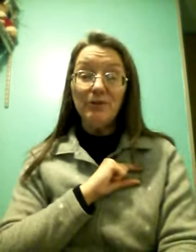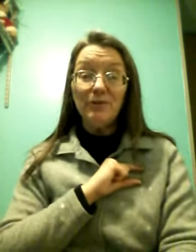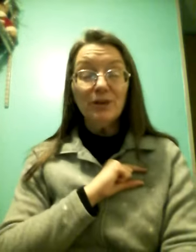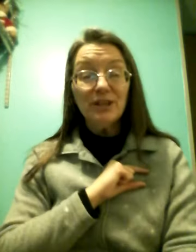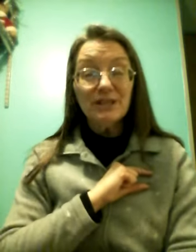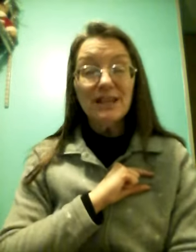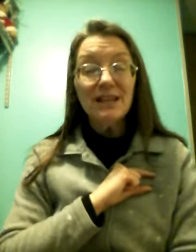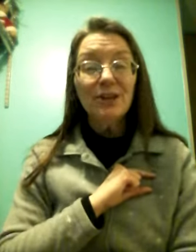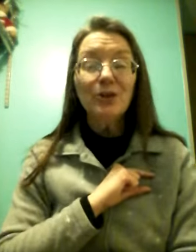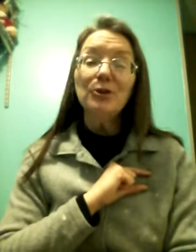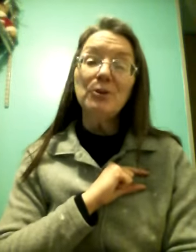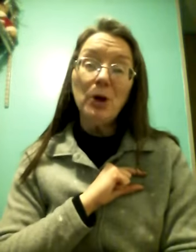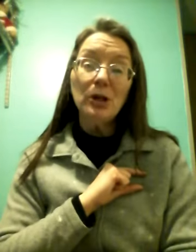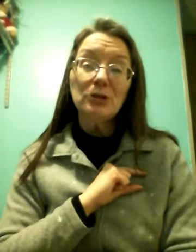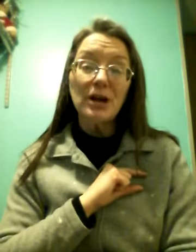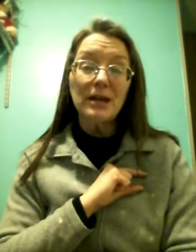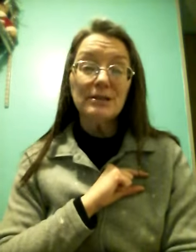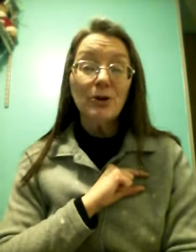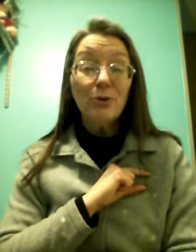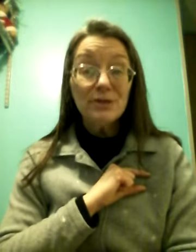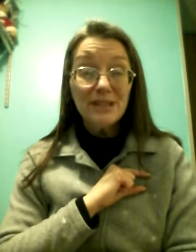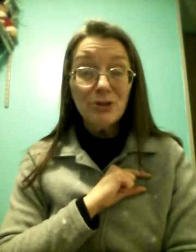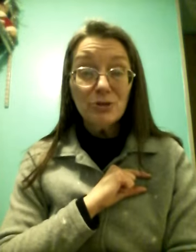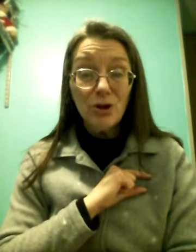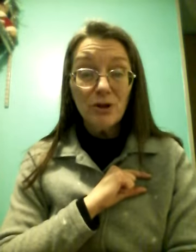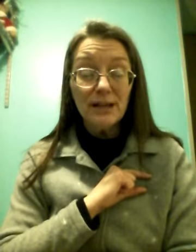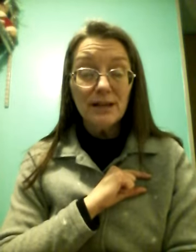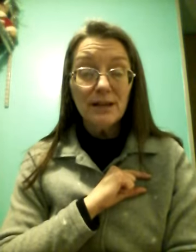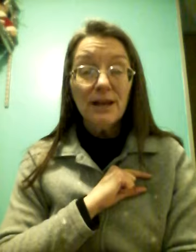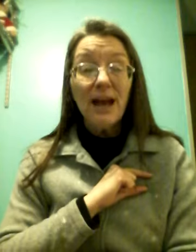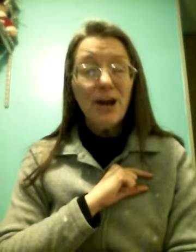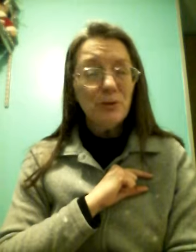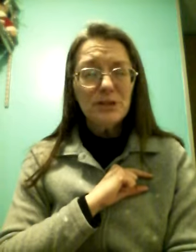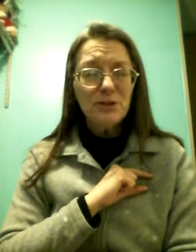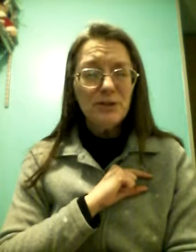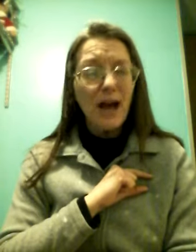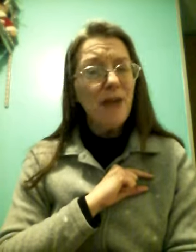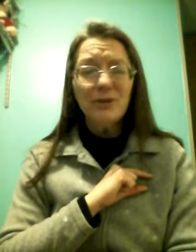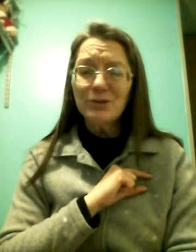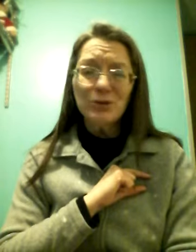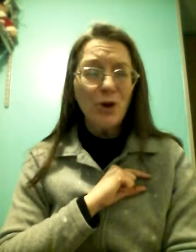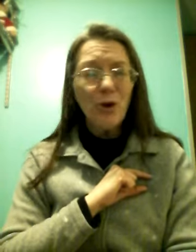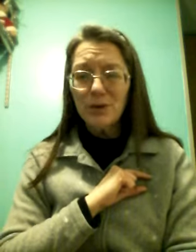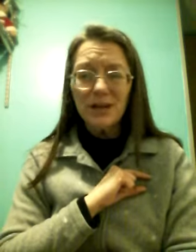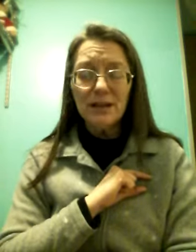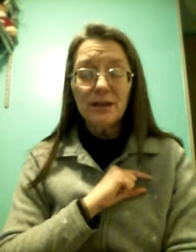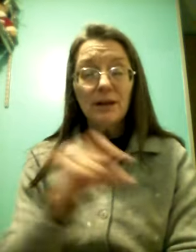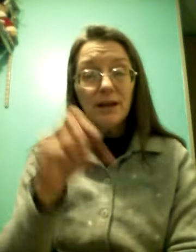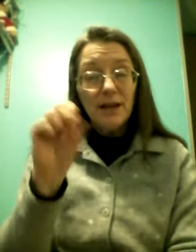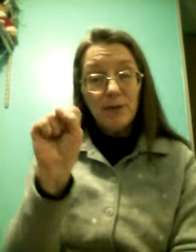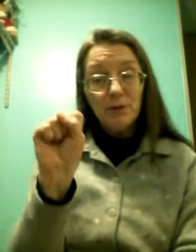feel guilty, you're going to apologize or say you're sorry. How do we do that? I feel sorry. I'm going to